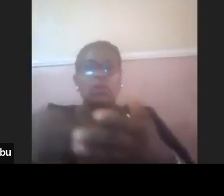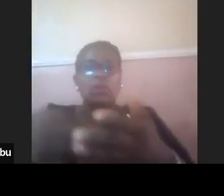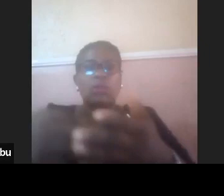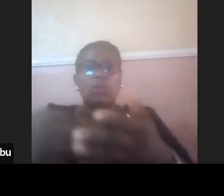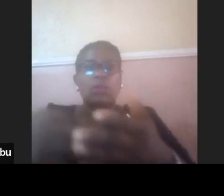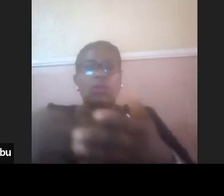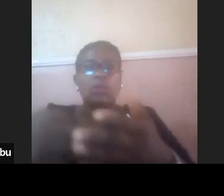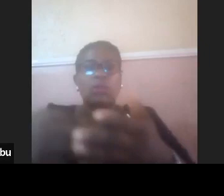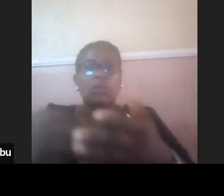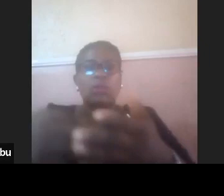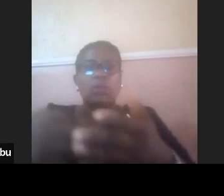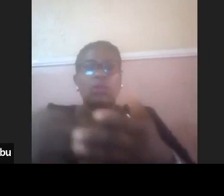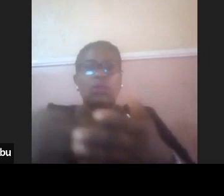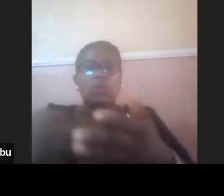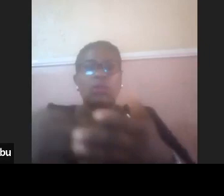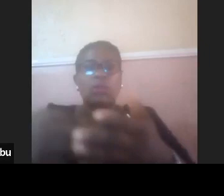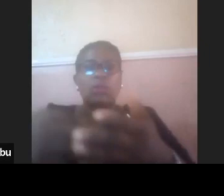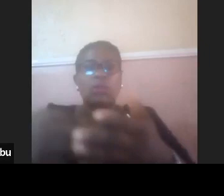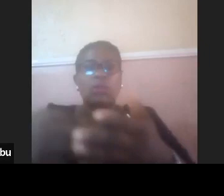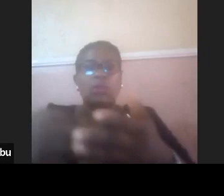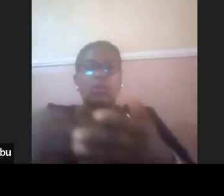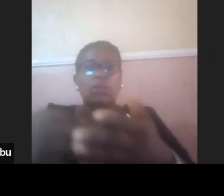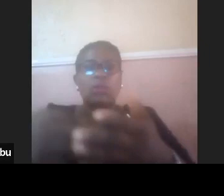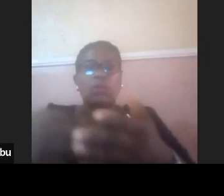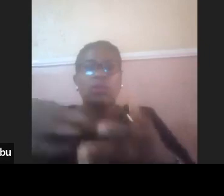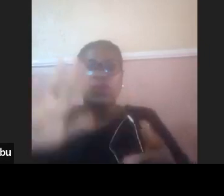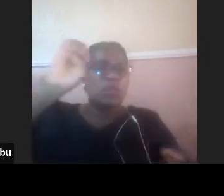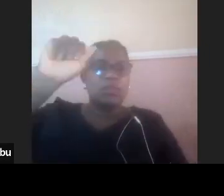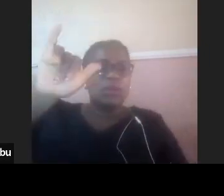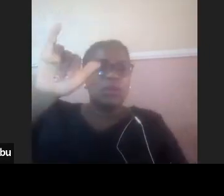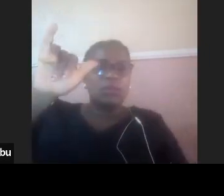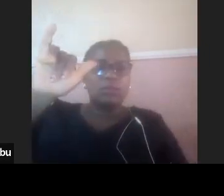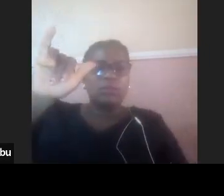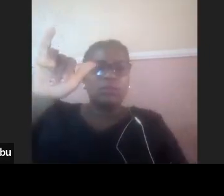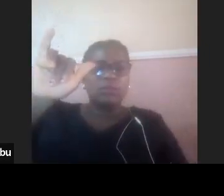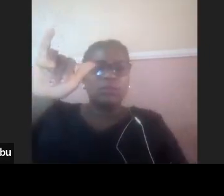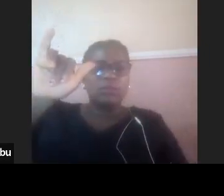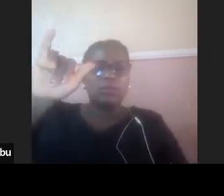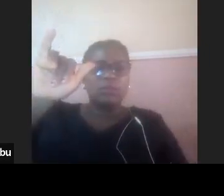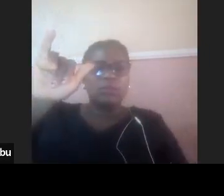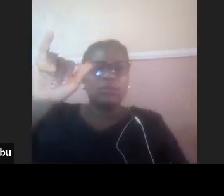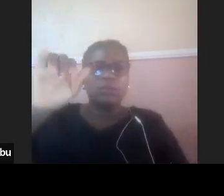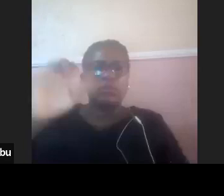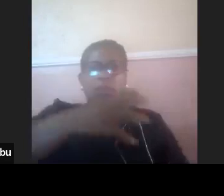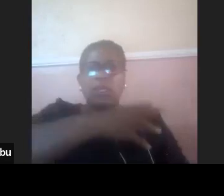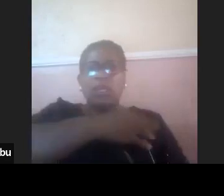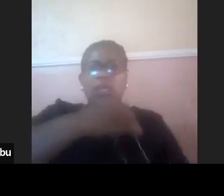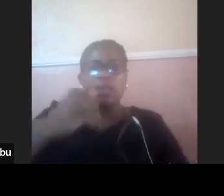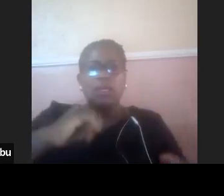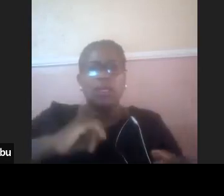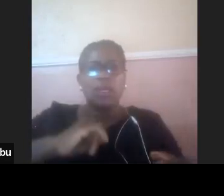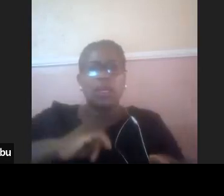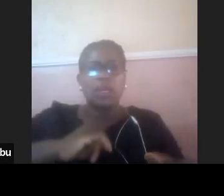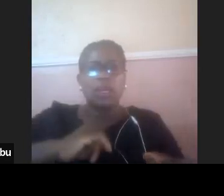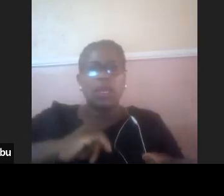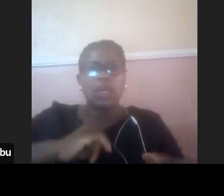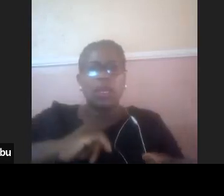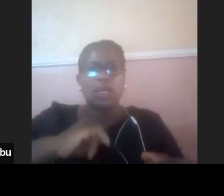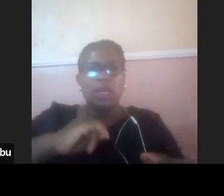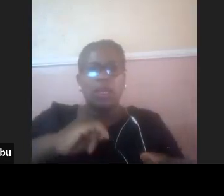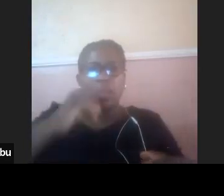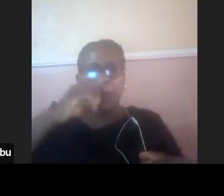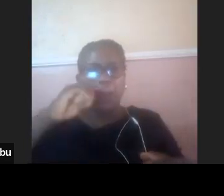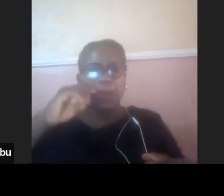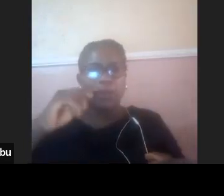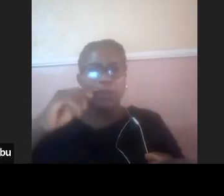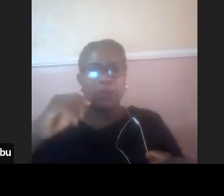is reading that essay an idea of who you are, if what you're going to